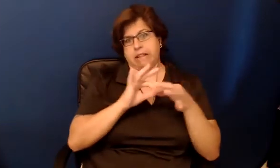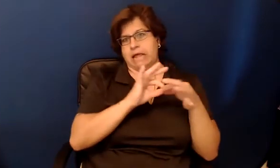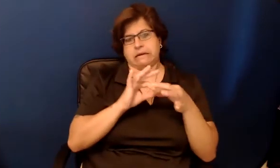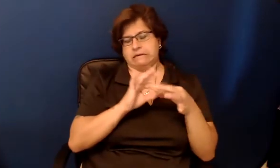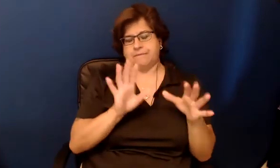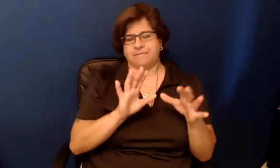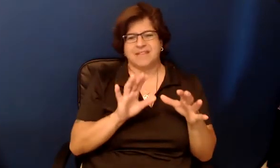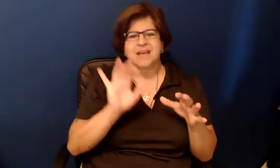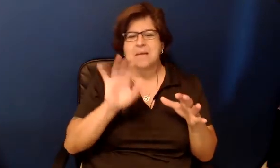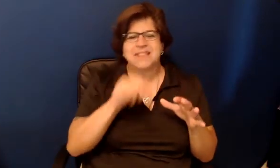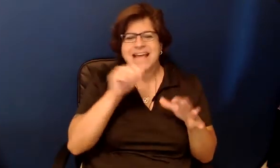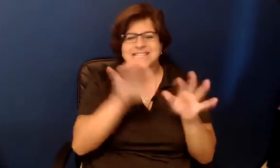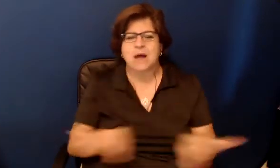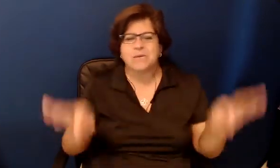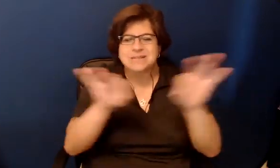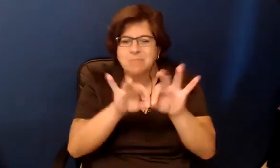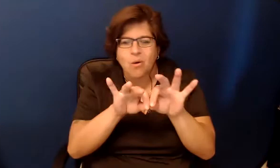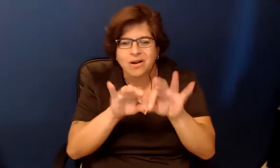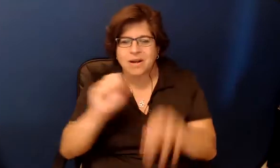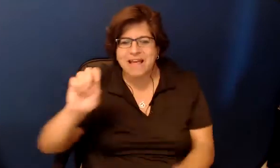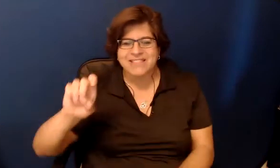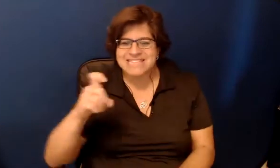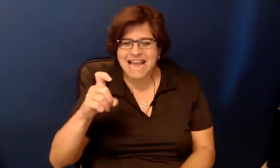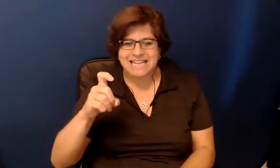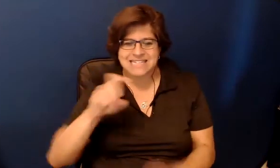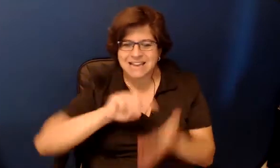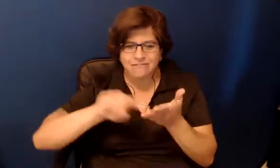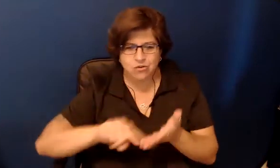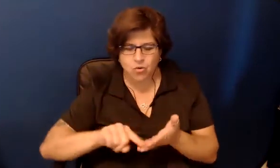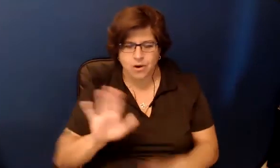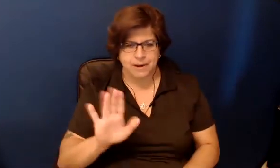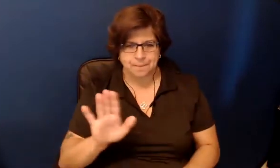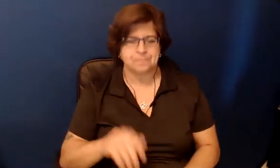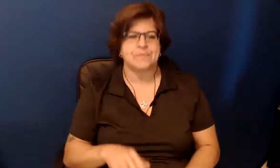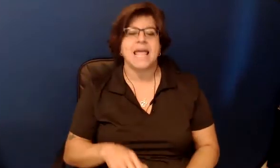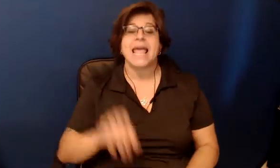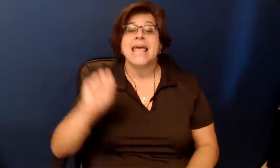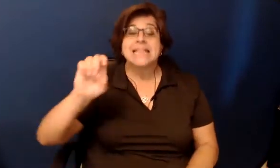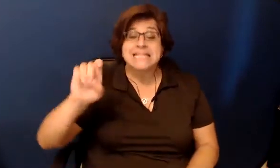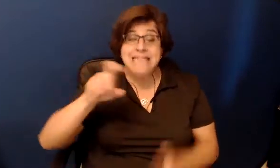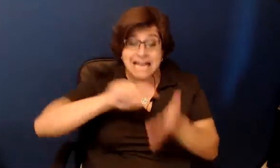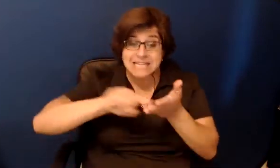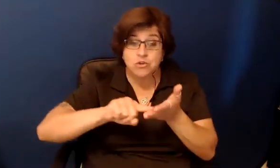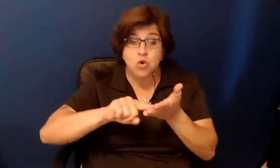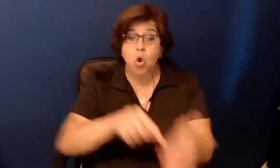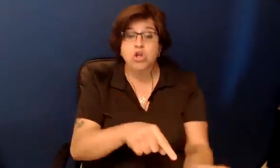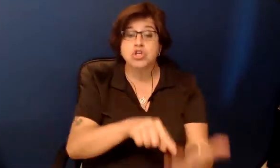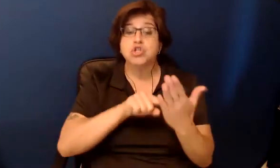bad relationships and so on and so forth. And that's not what's important about the sex inventory at all. What the sex